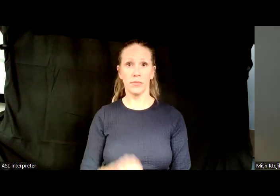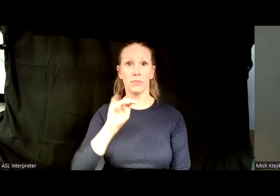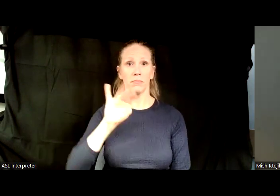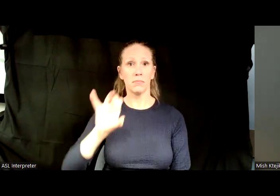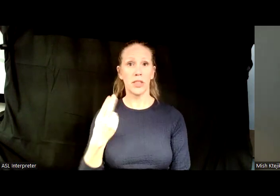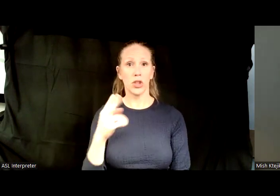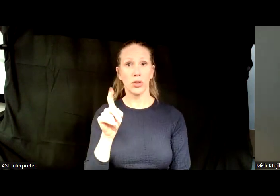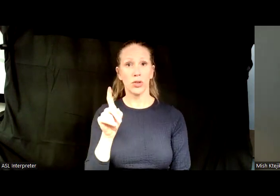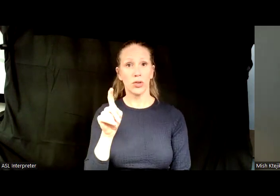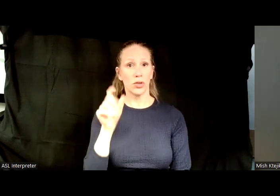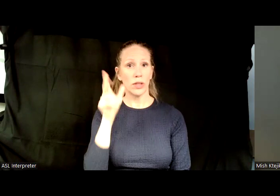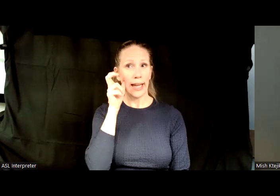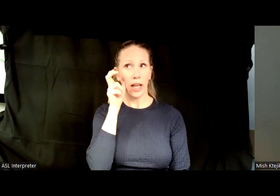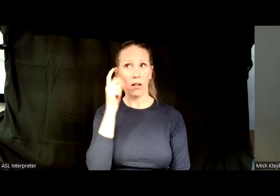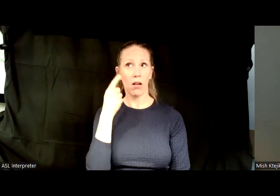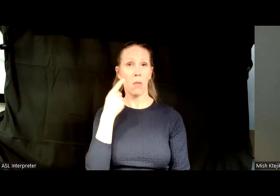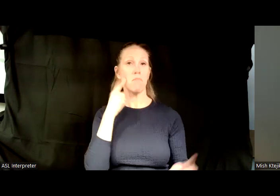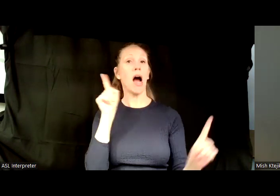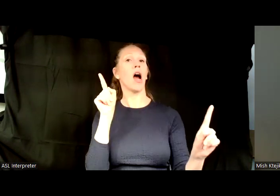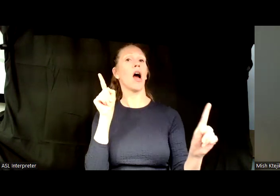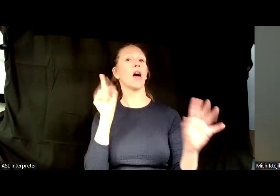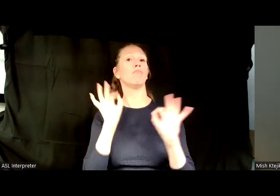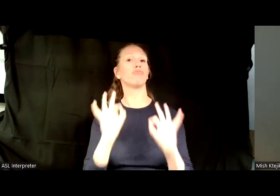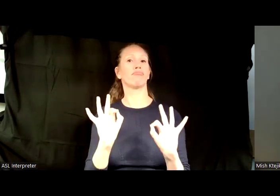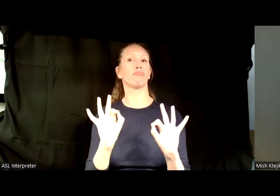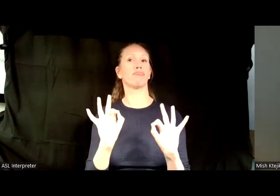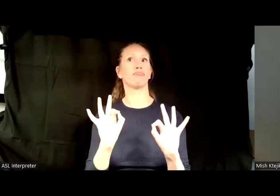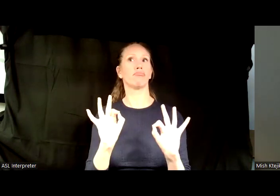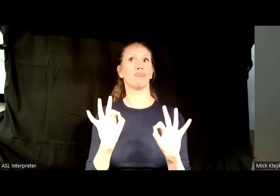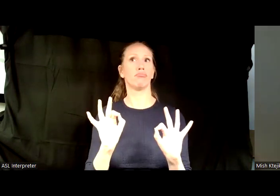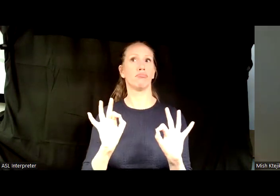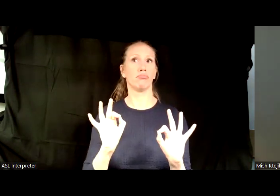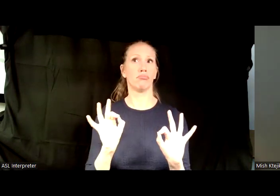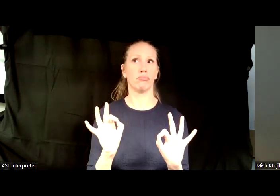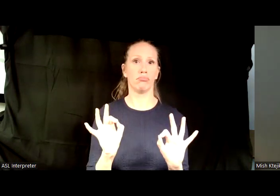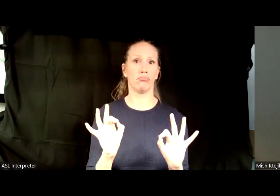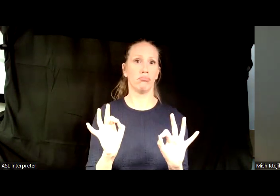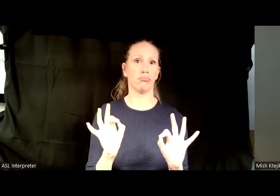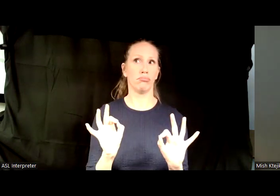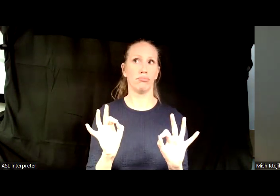Mish? Yes. Oh, okay, Mish can hear fine. Oh, okay.